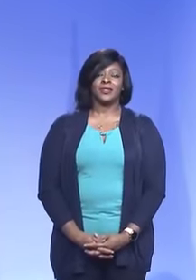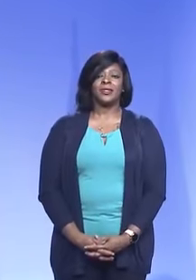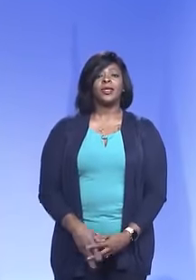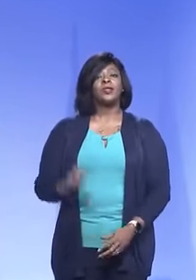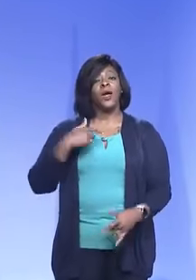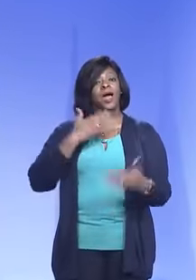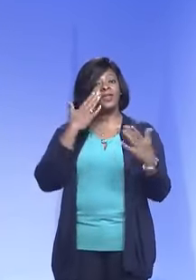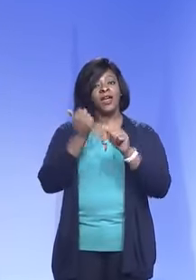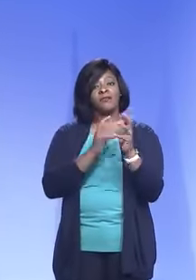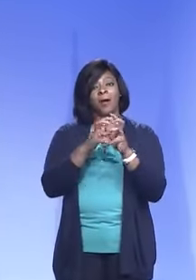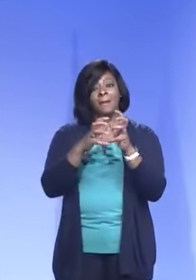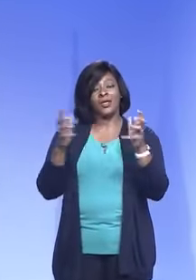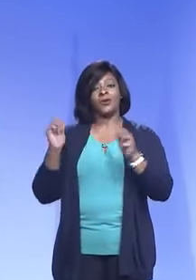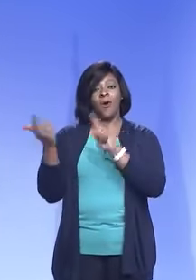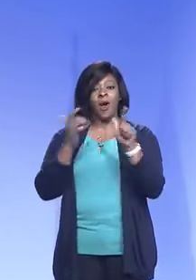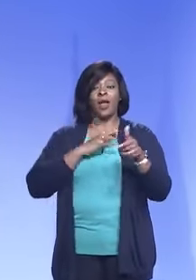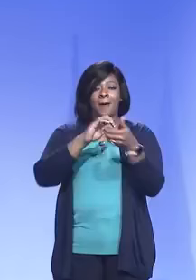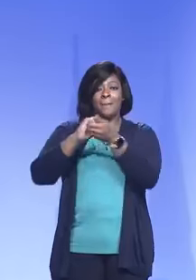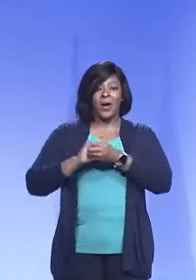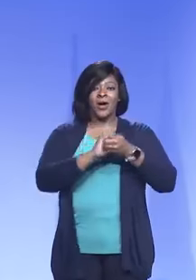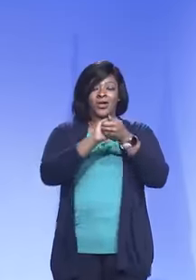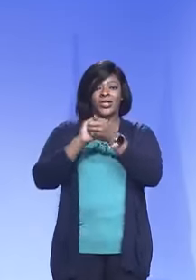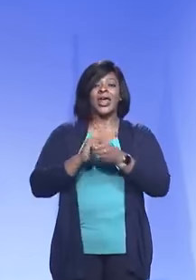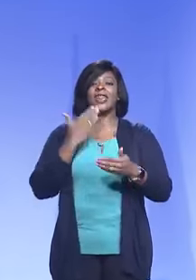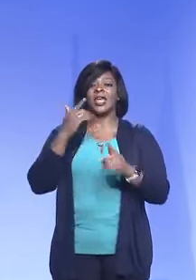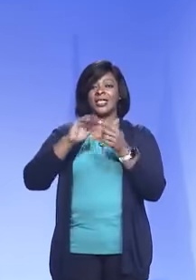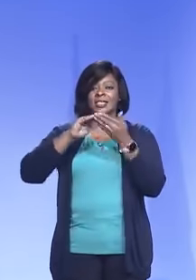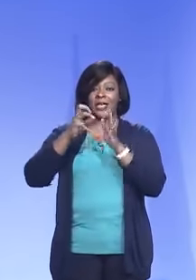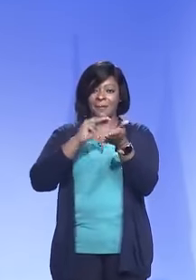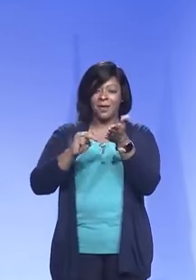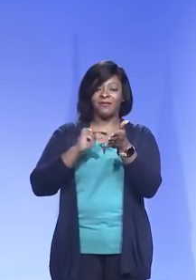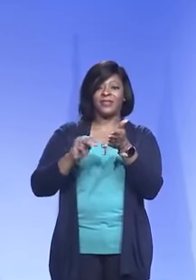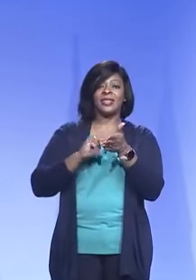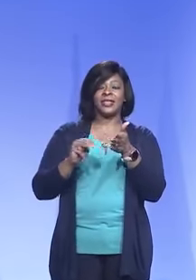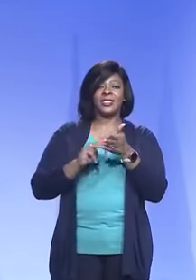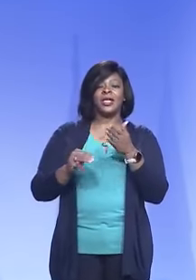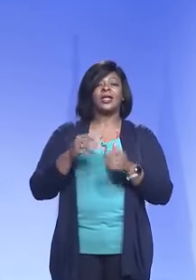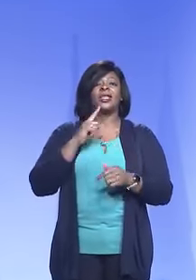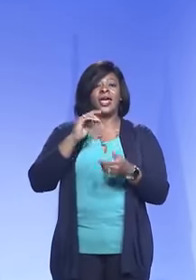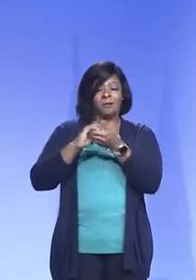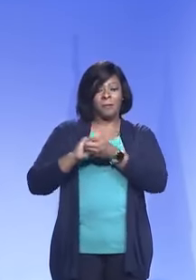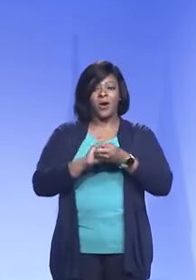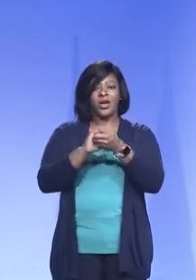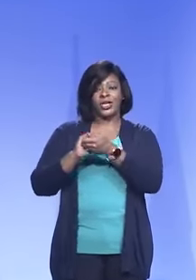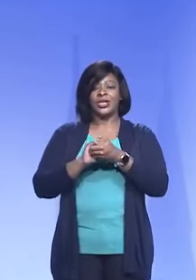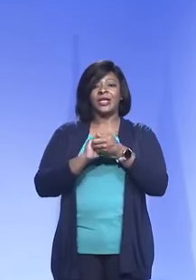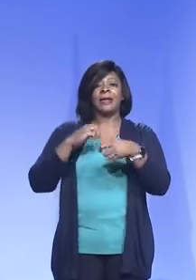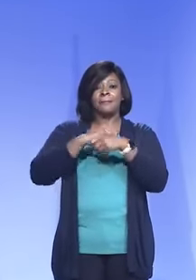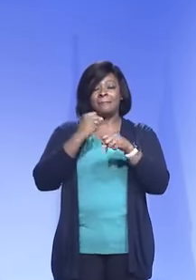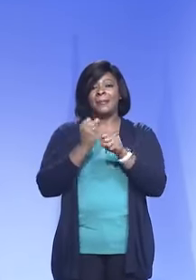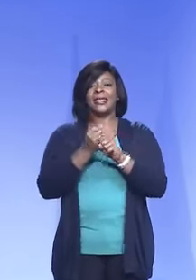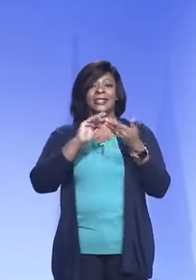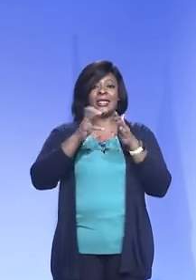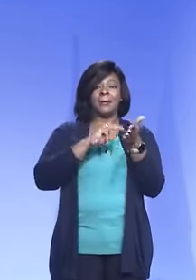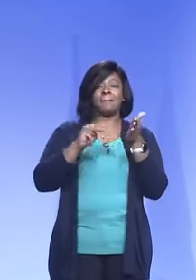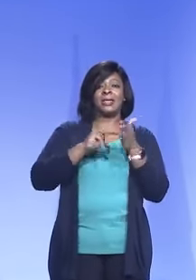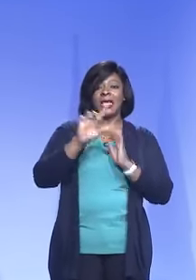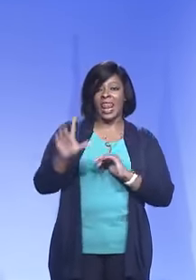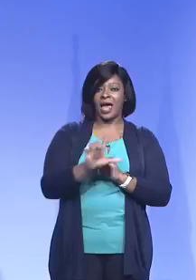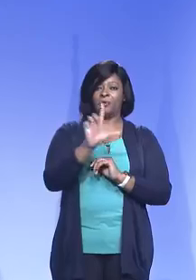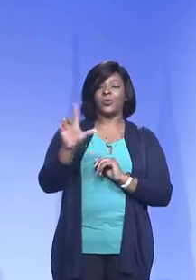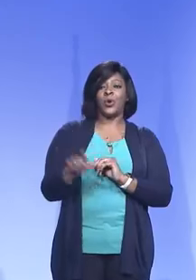So thanks very much to all our partner museums. Thanks to the City of Memphis, which is partnering and making the City of Memphis